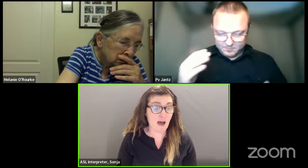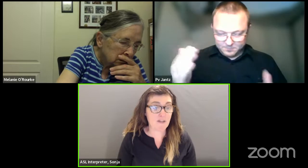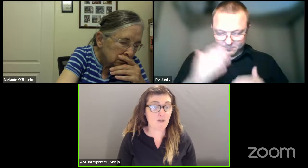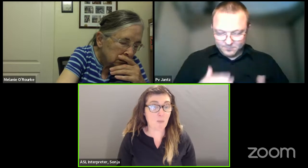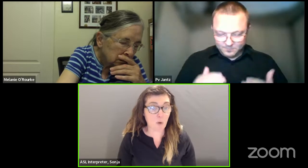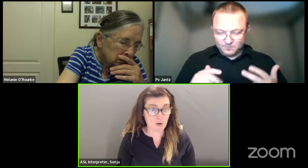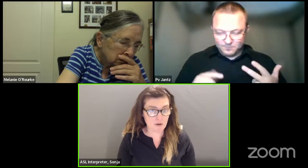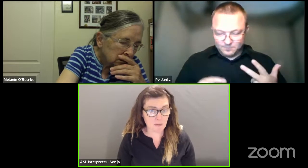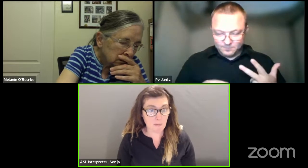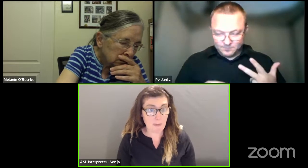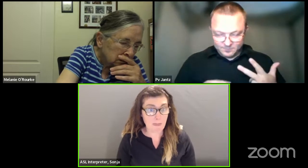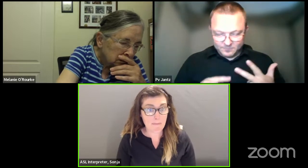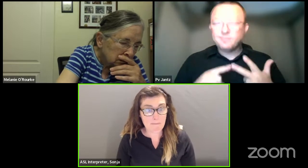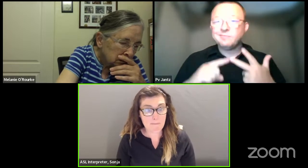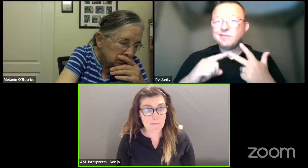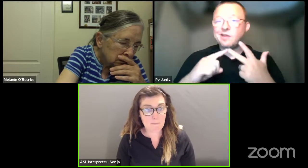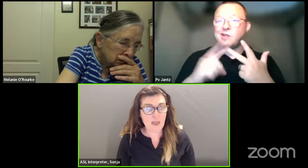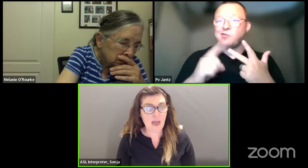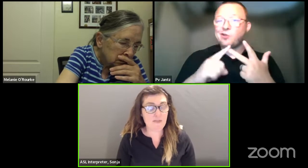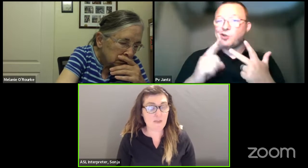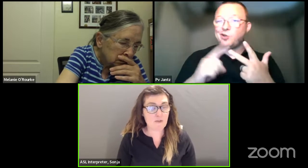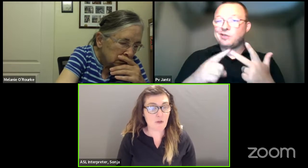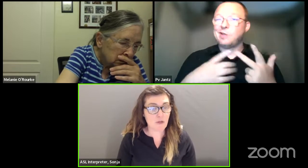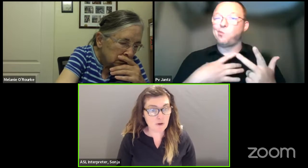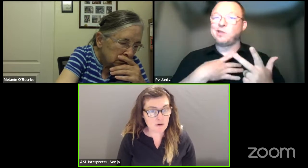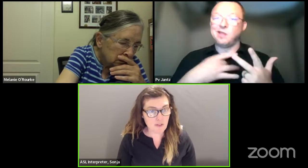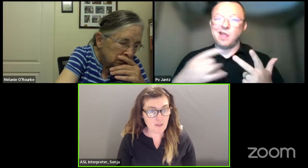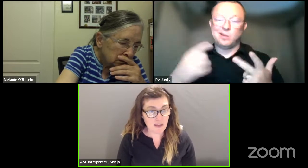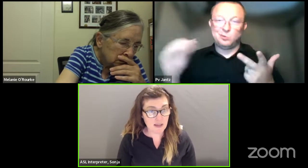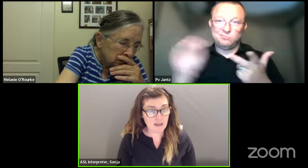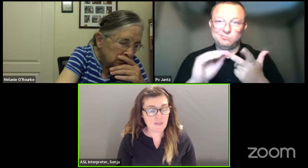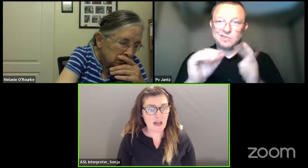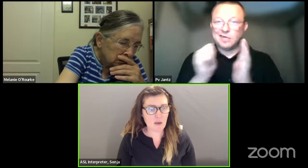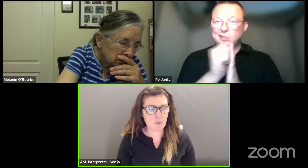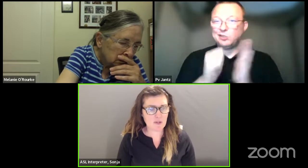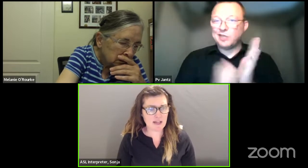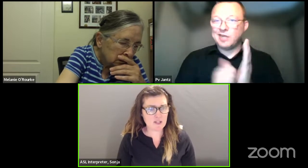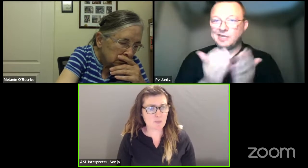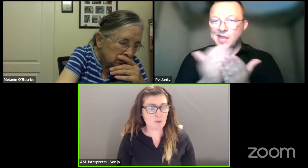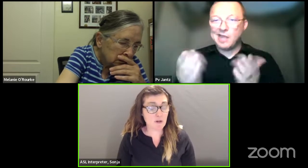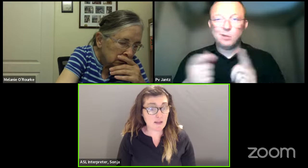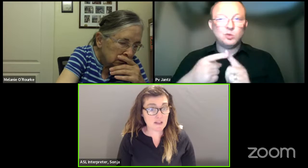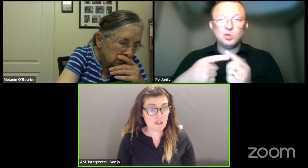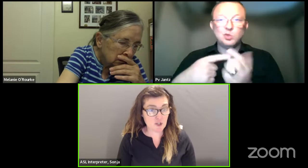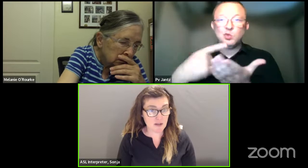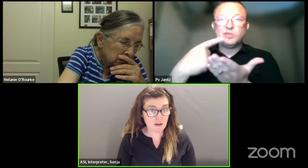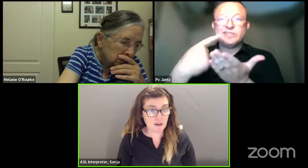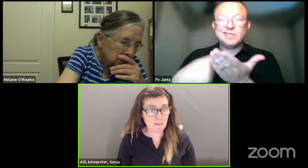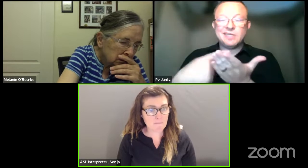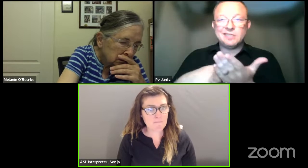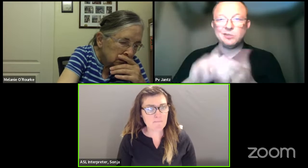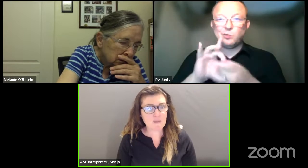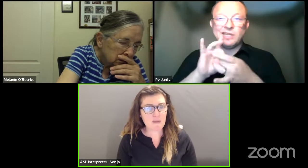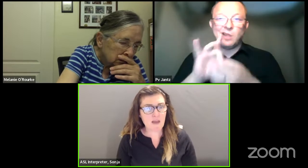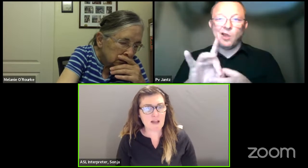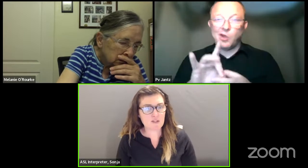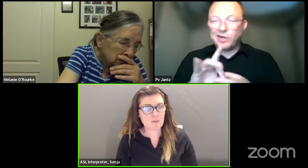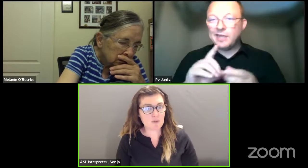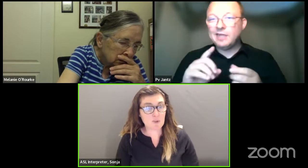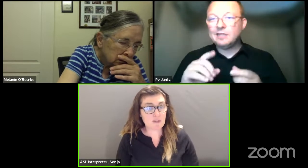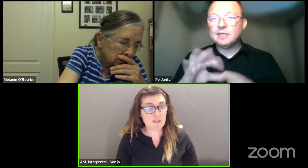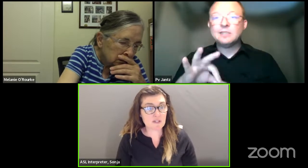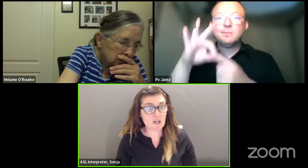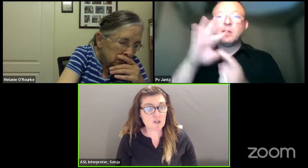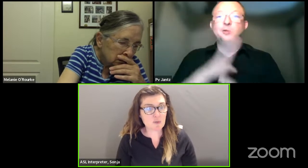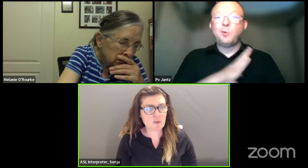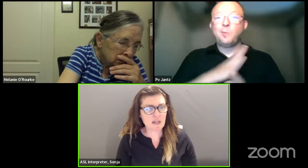representative on the board. And then the third thing that I would like to put on the agenda has to